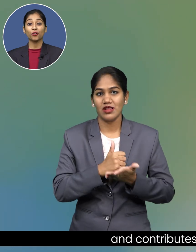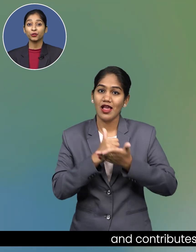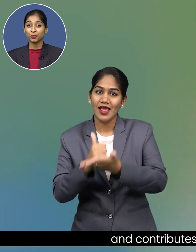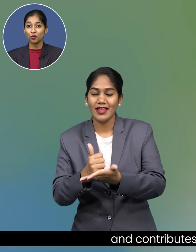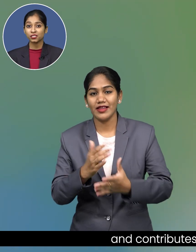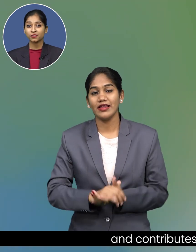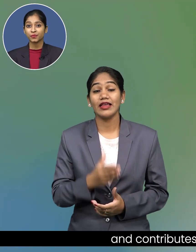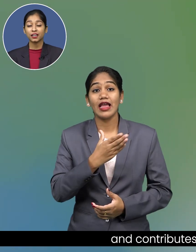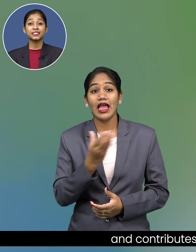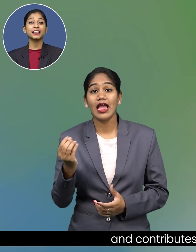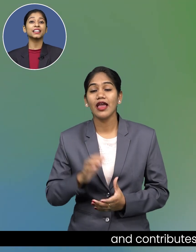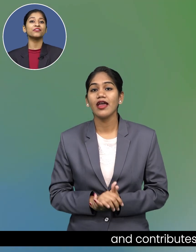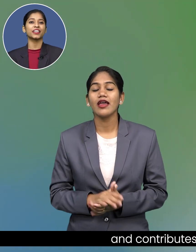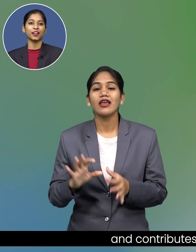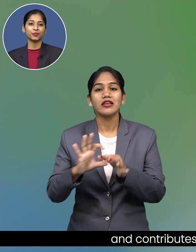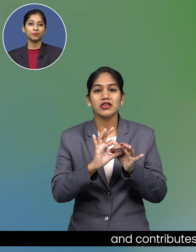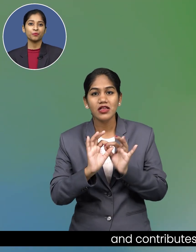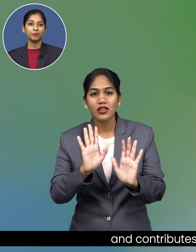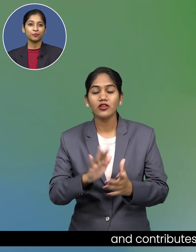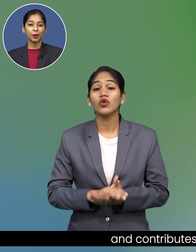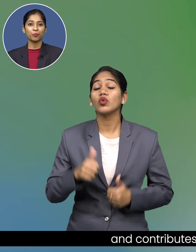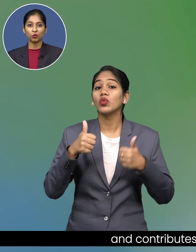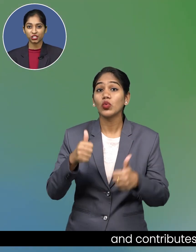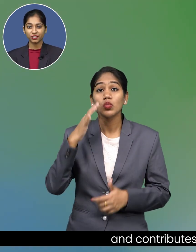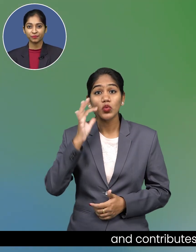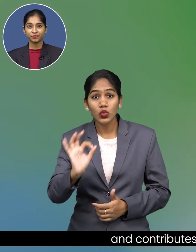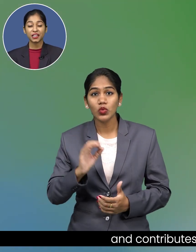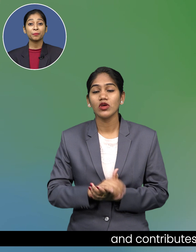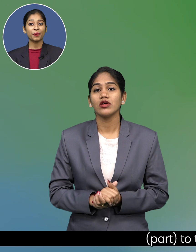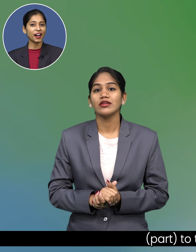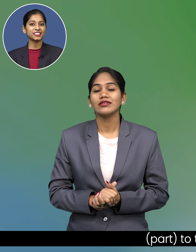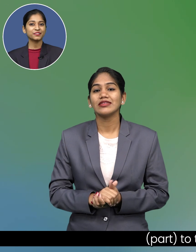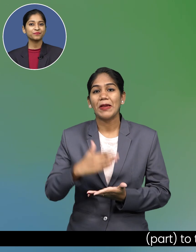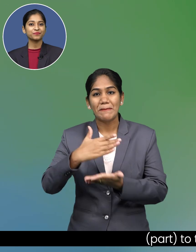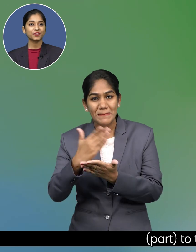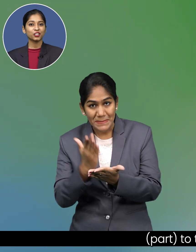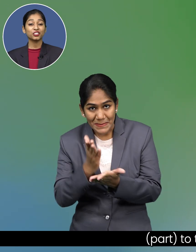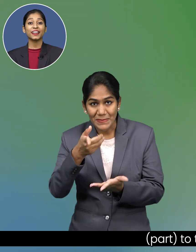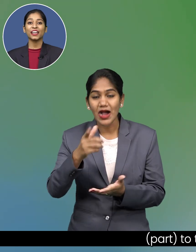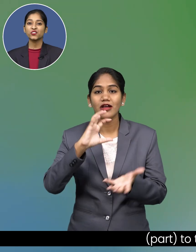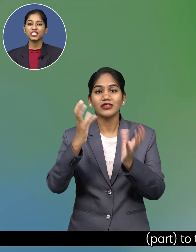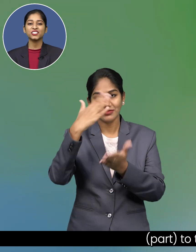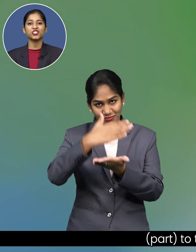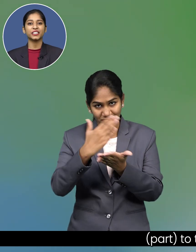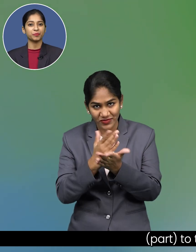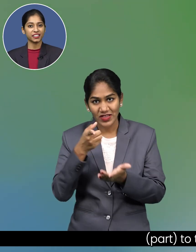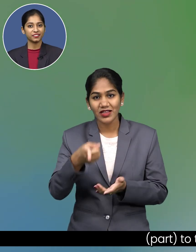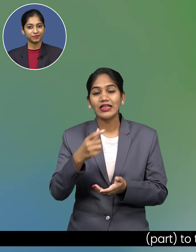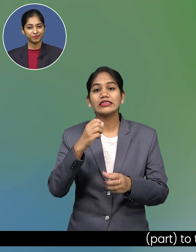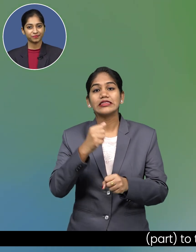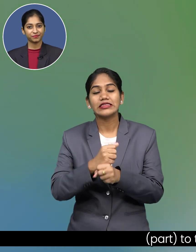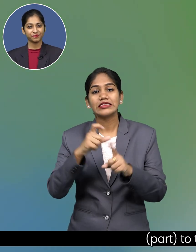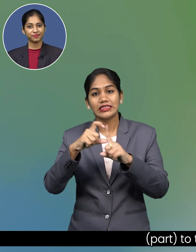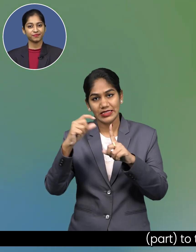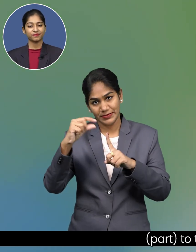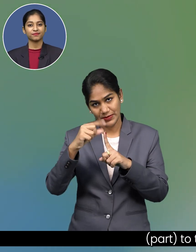and contributes a significant proportion part to the country's GDP.